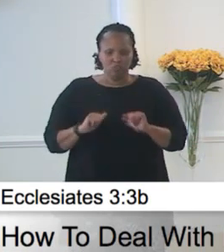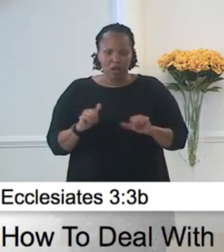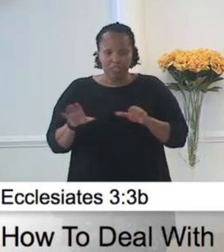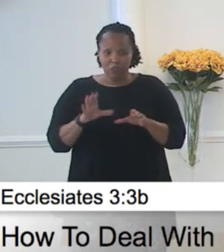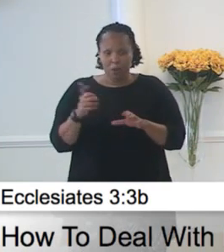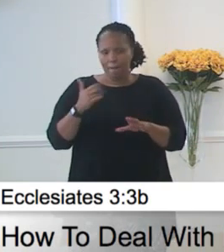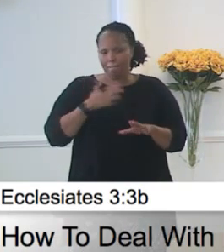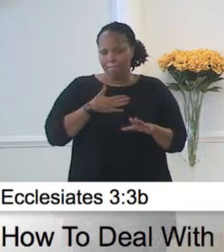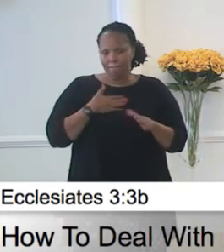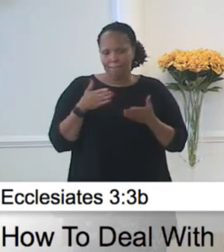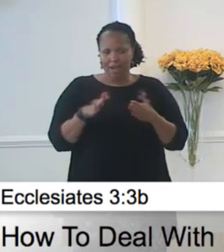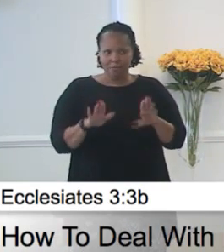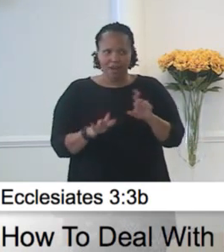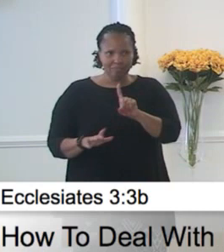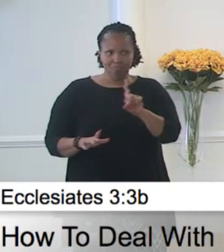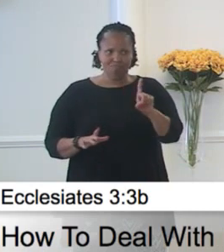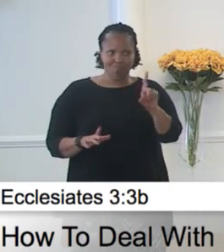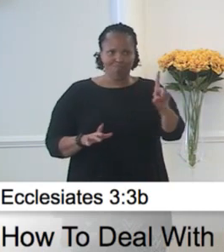my way.